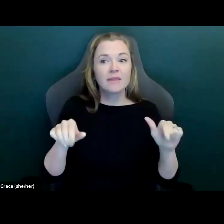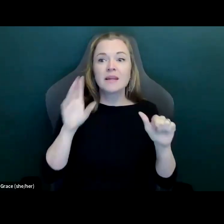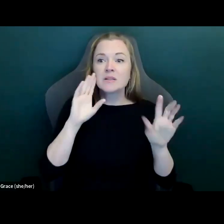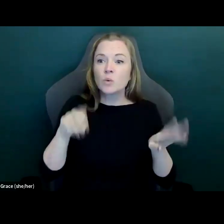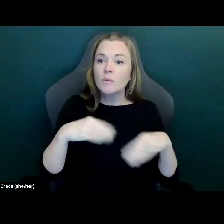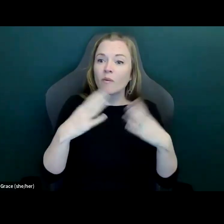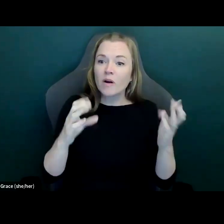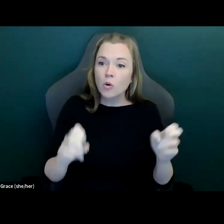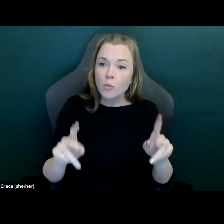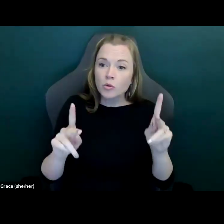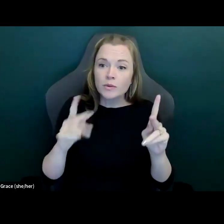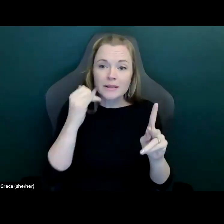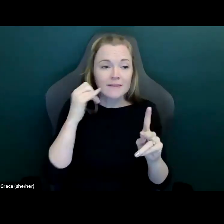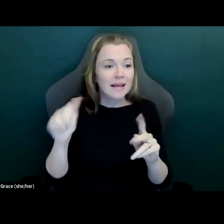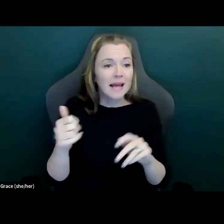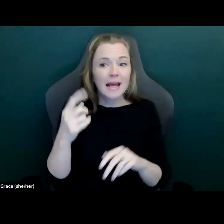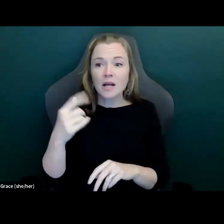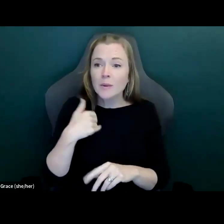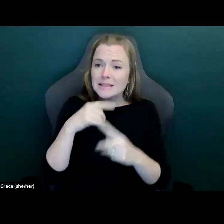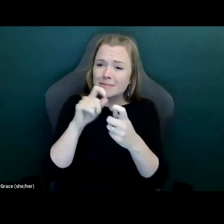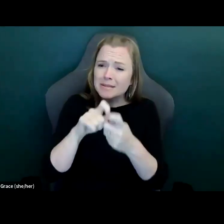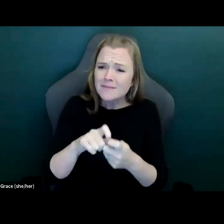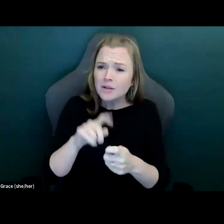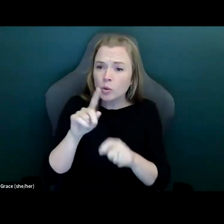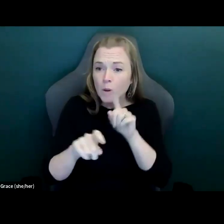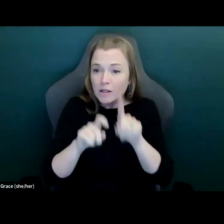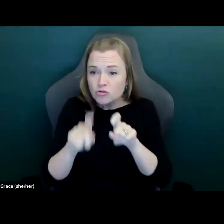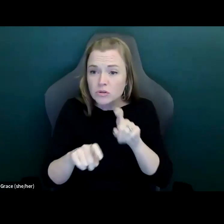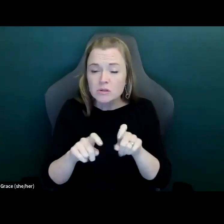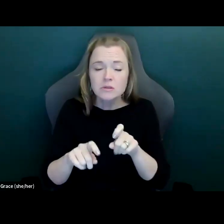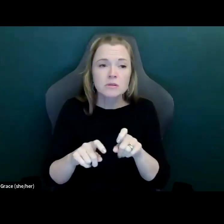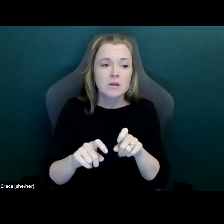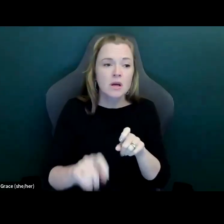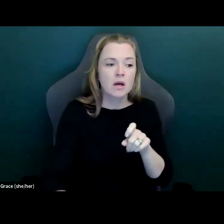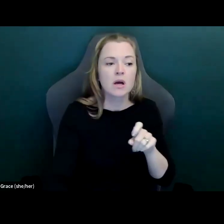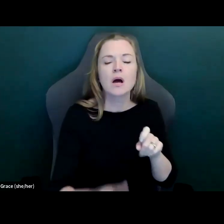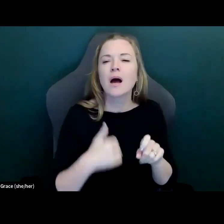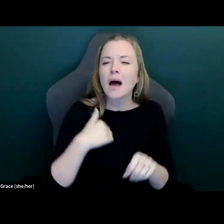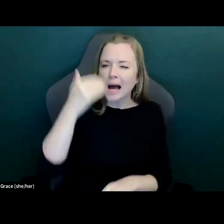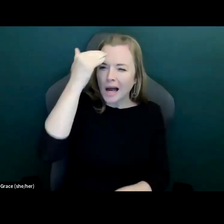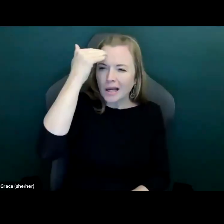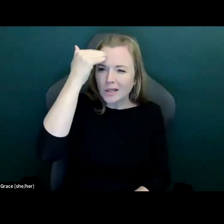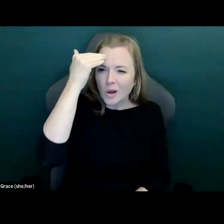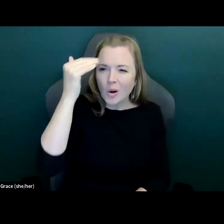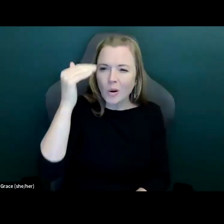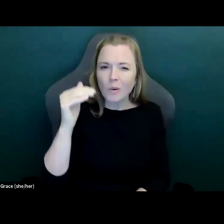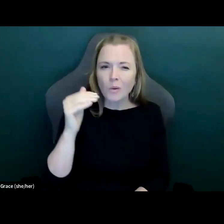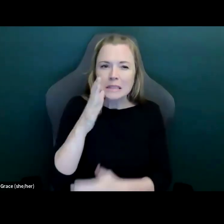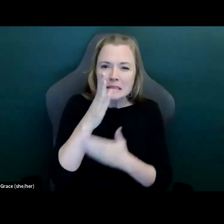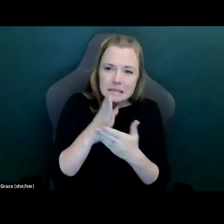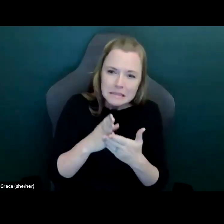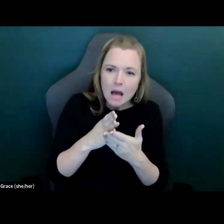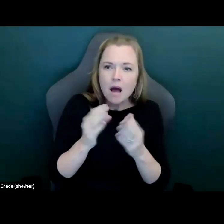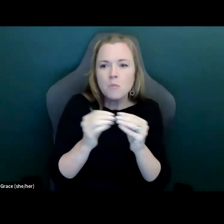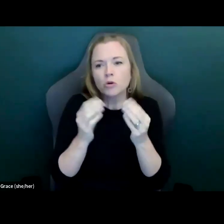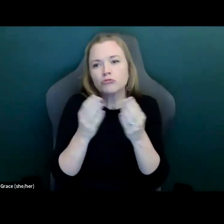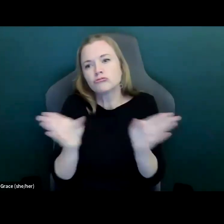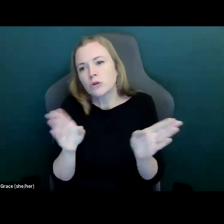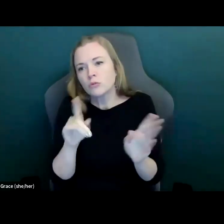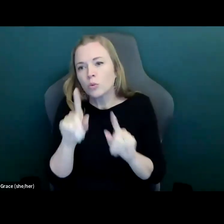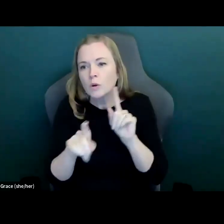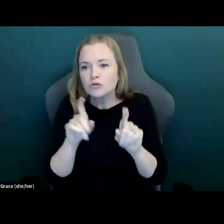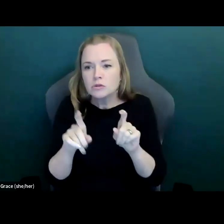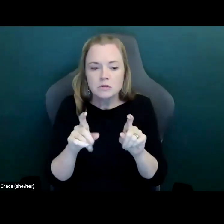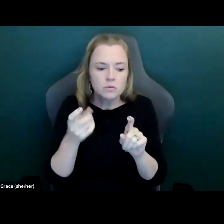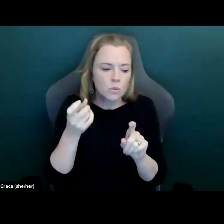if anybody has any specific questions. I know some of them are general, or